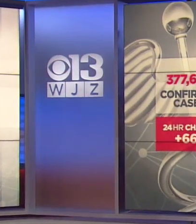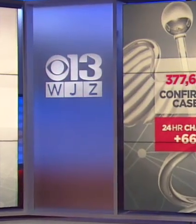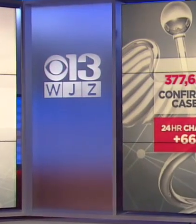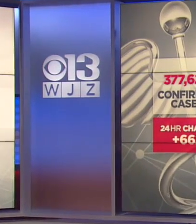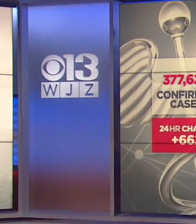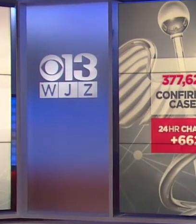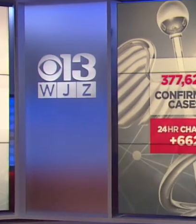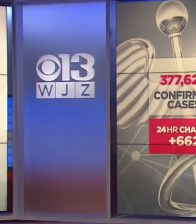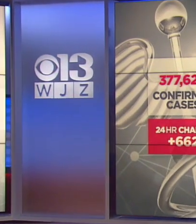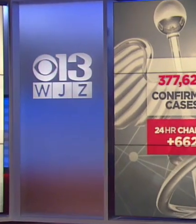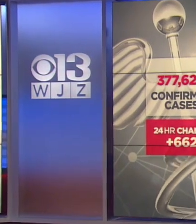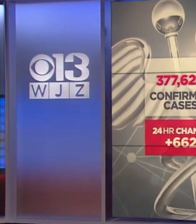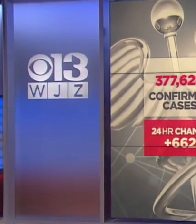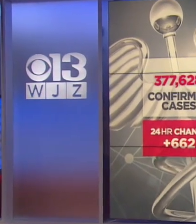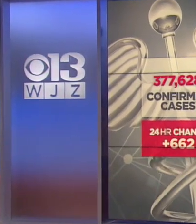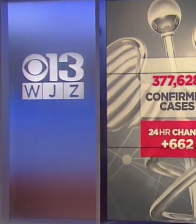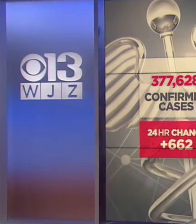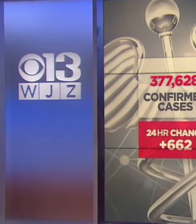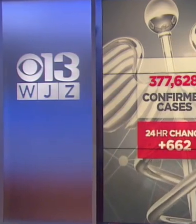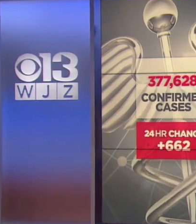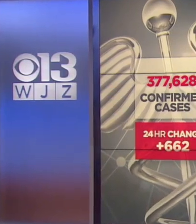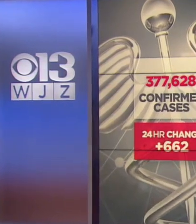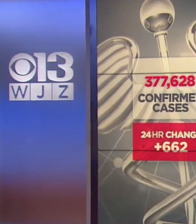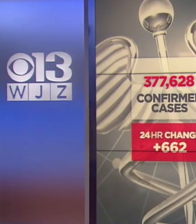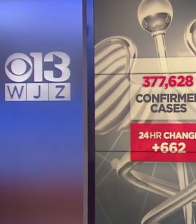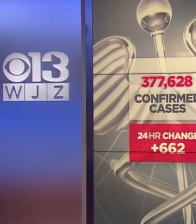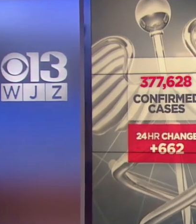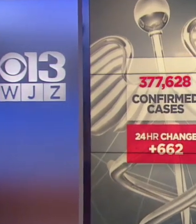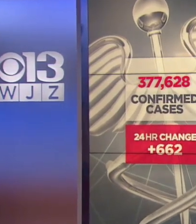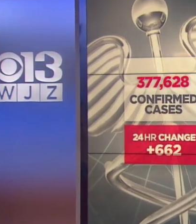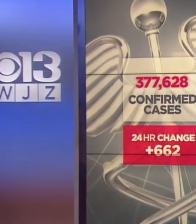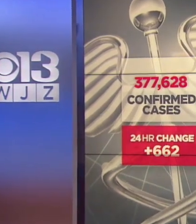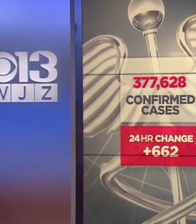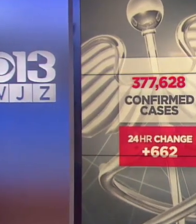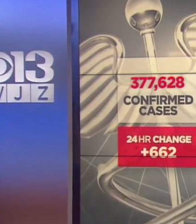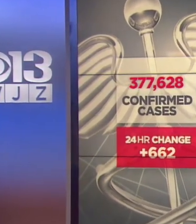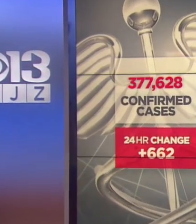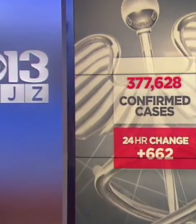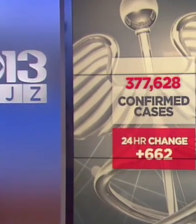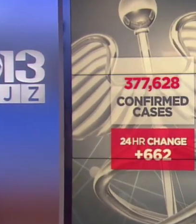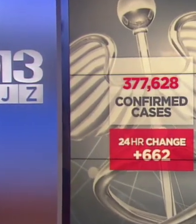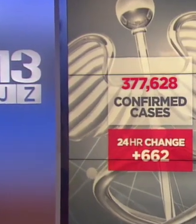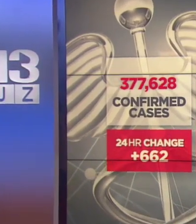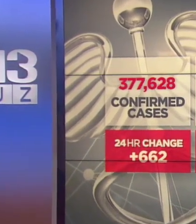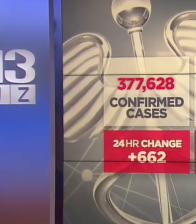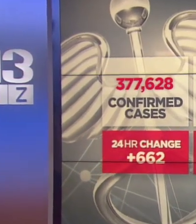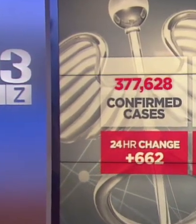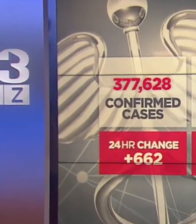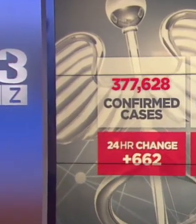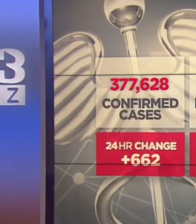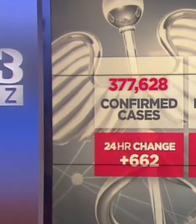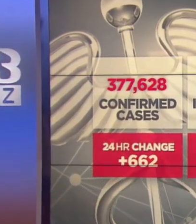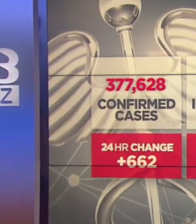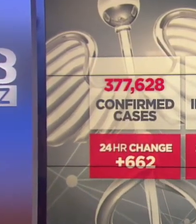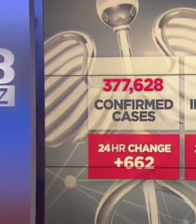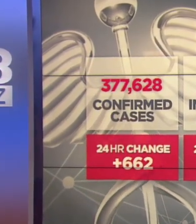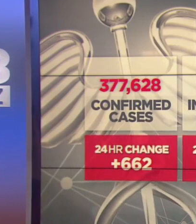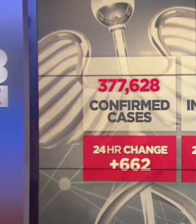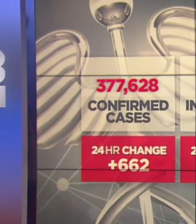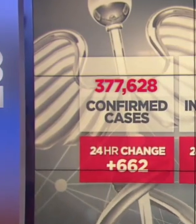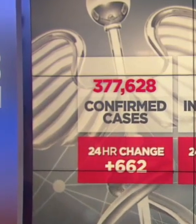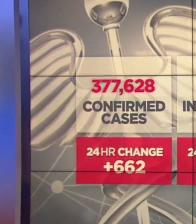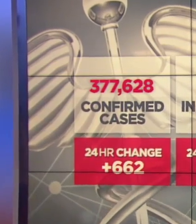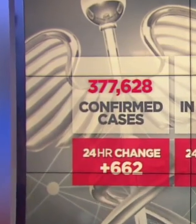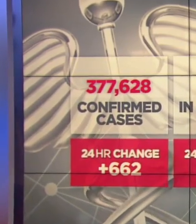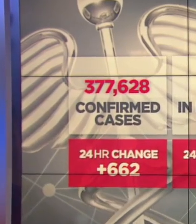metrics in our state continue to trend in the right direction. The state has fewer than 1,000 people in the hospital, and the percentage of